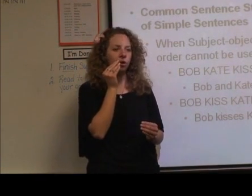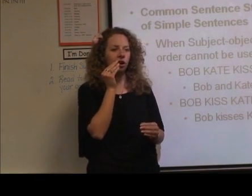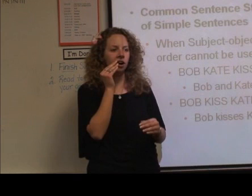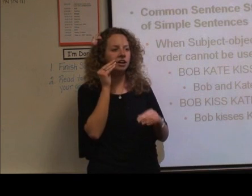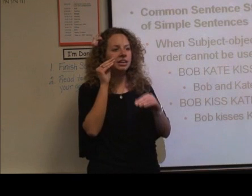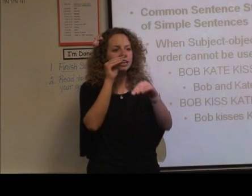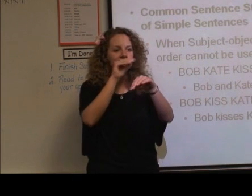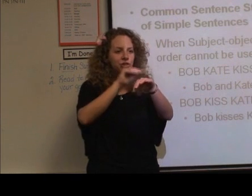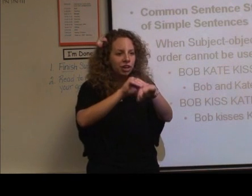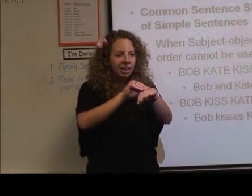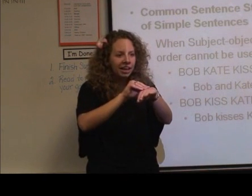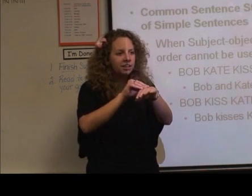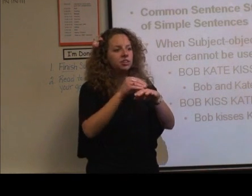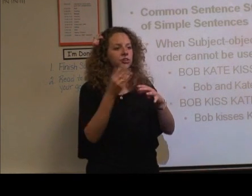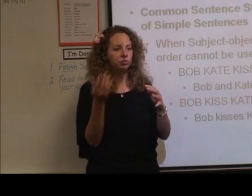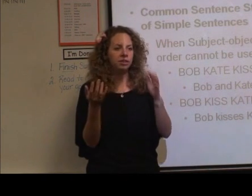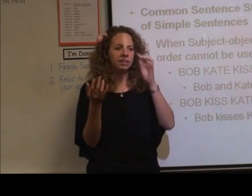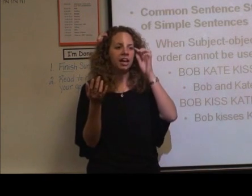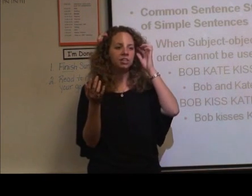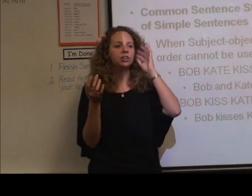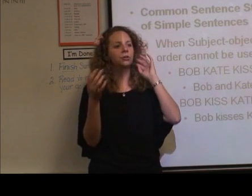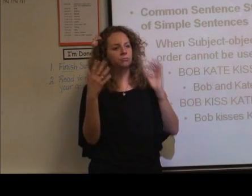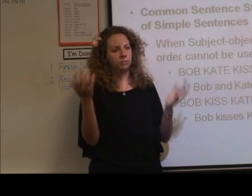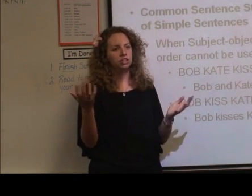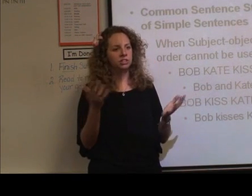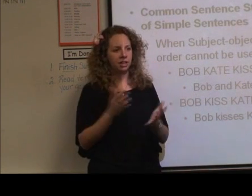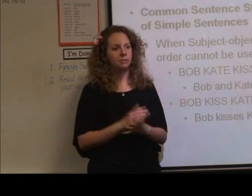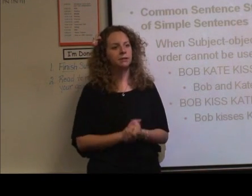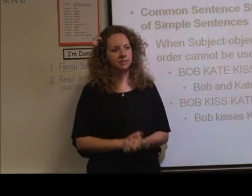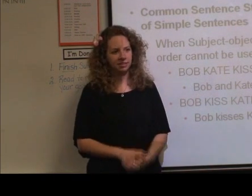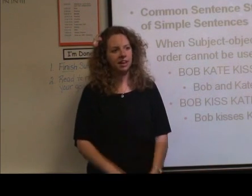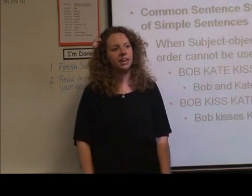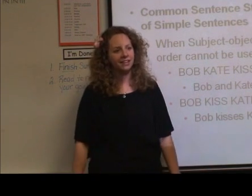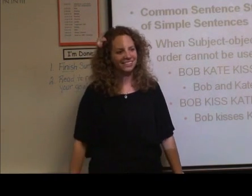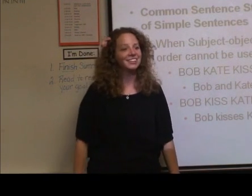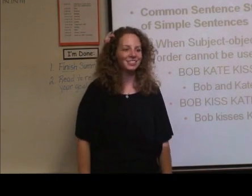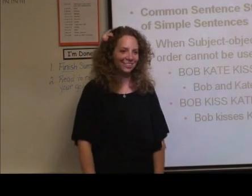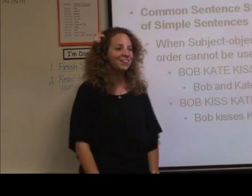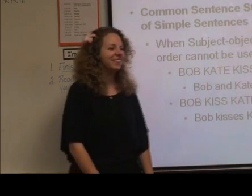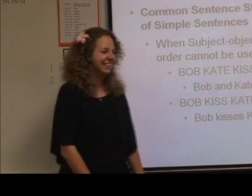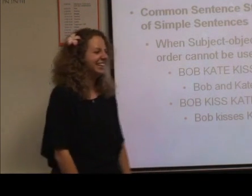or he kissed her hand. You could do it like that. So it just kind of becomes like that, yeah. So.